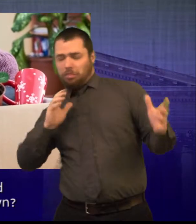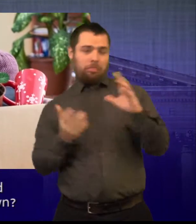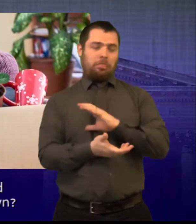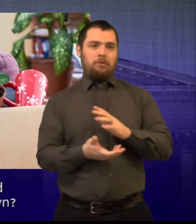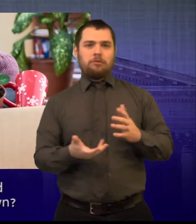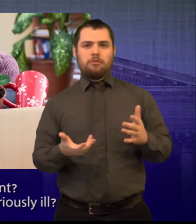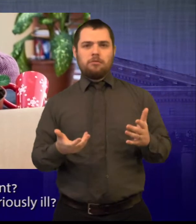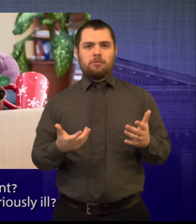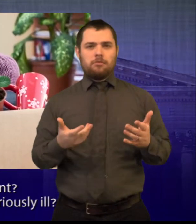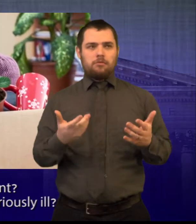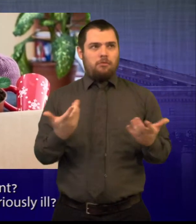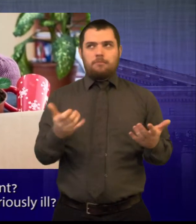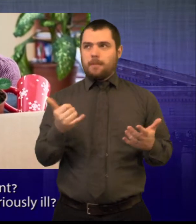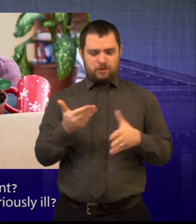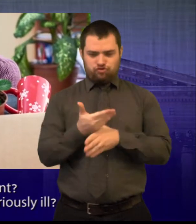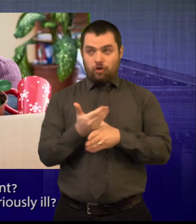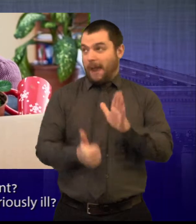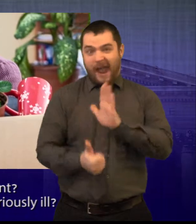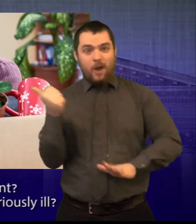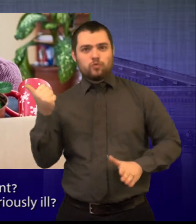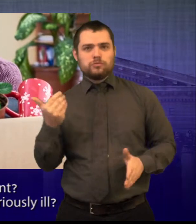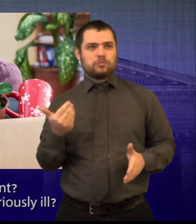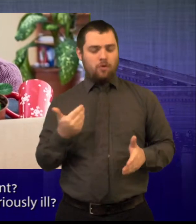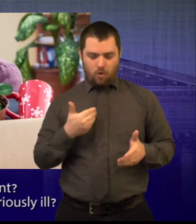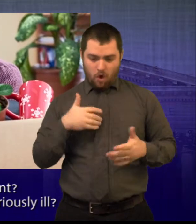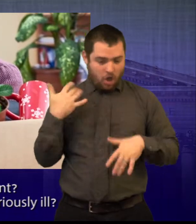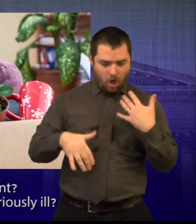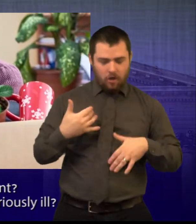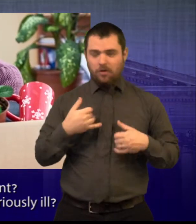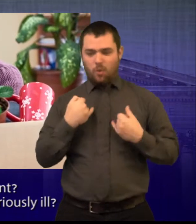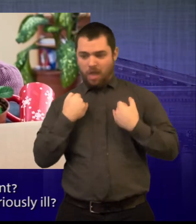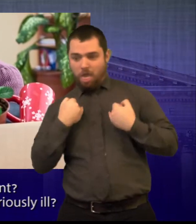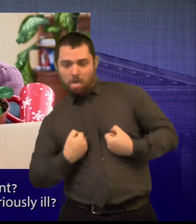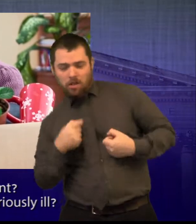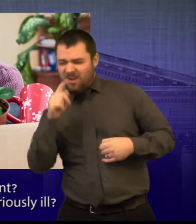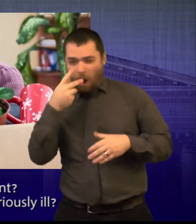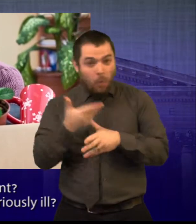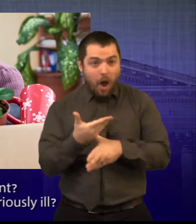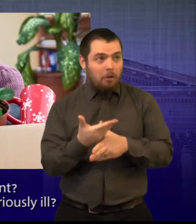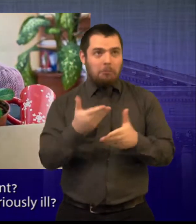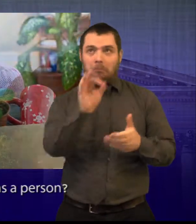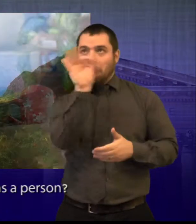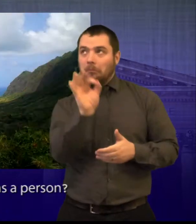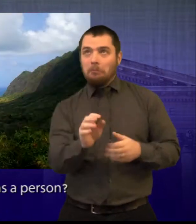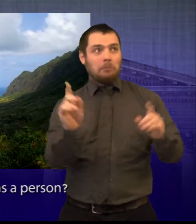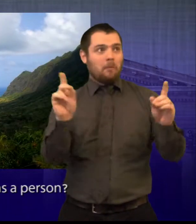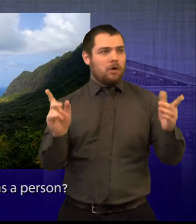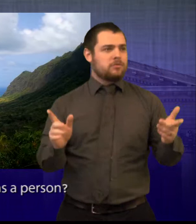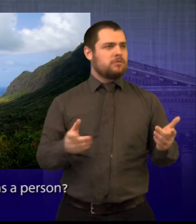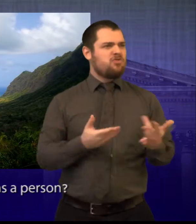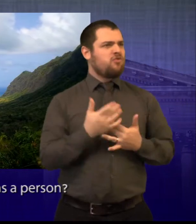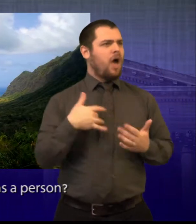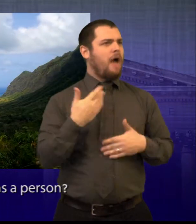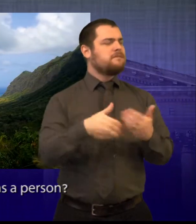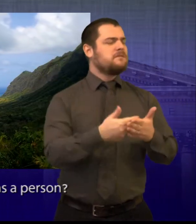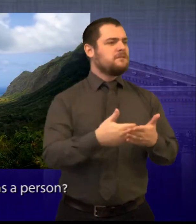upside down? Will I be made redundant? Will I be injured or become seriously ill? Will the road of